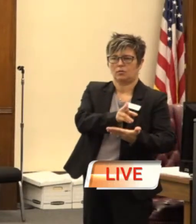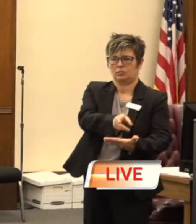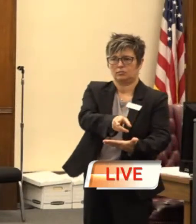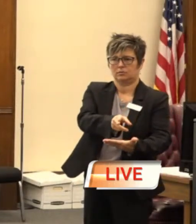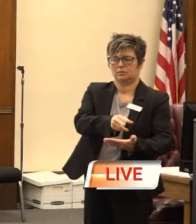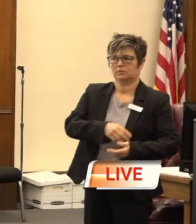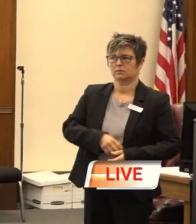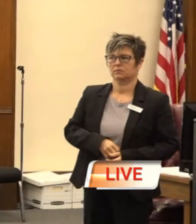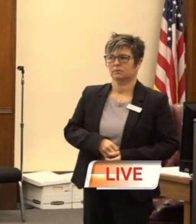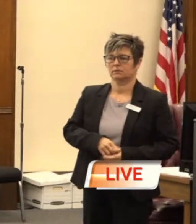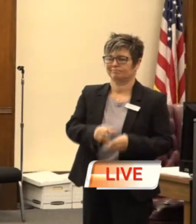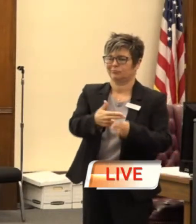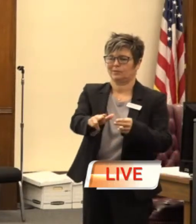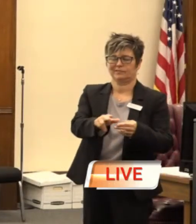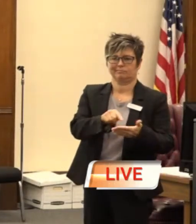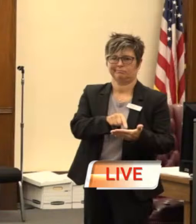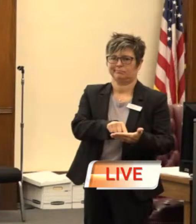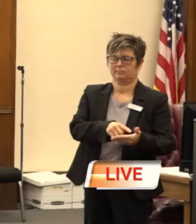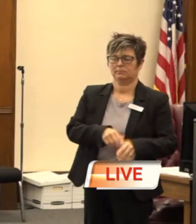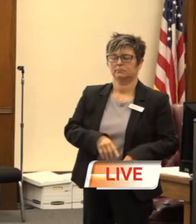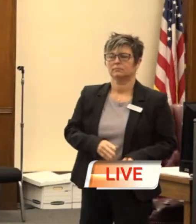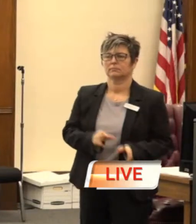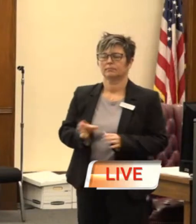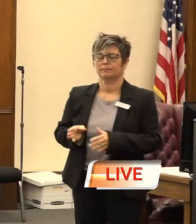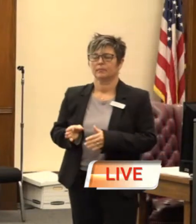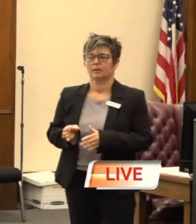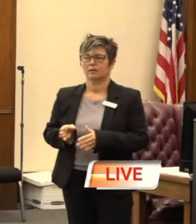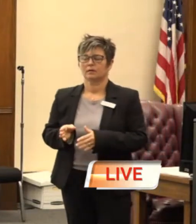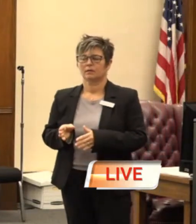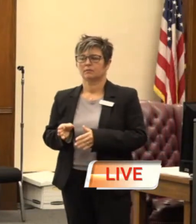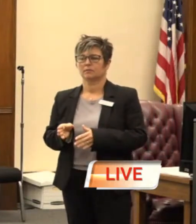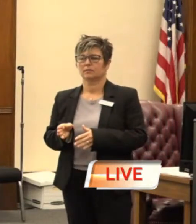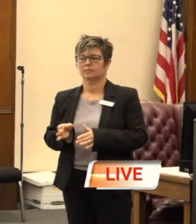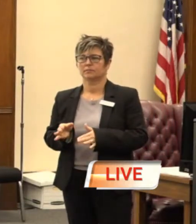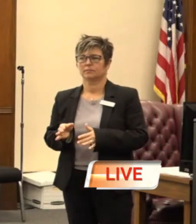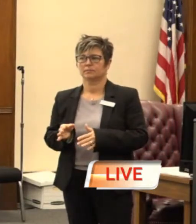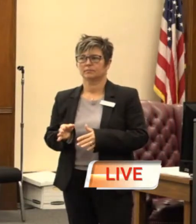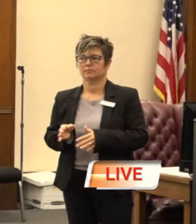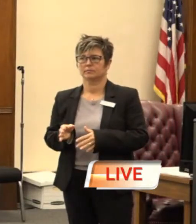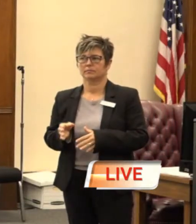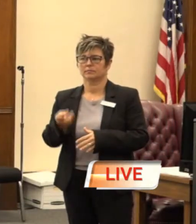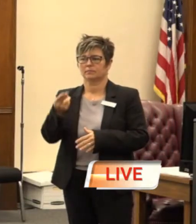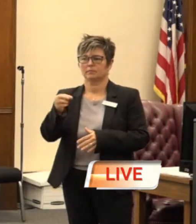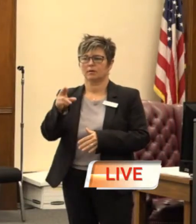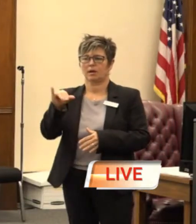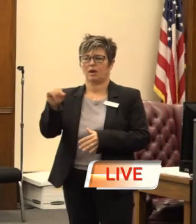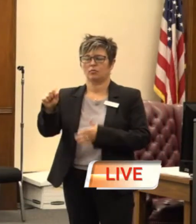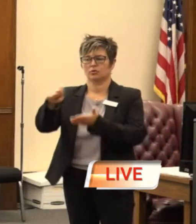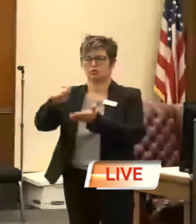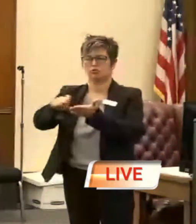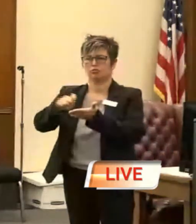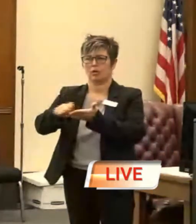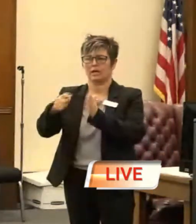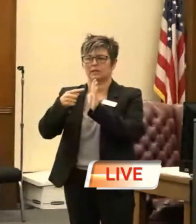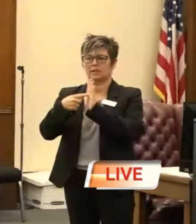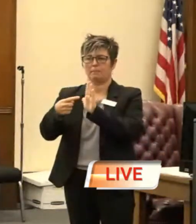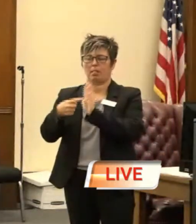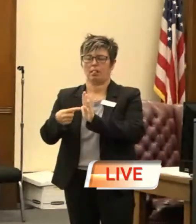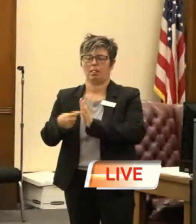which is fairly short. And then I have Harris writing samples, which were relied